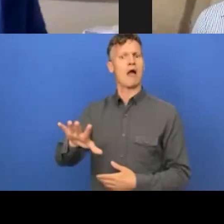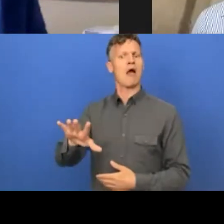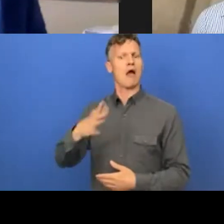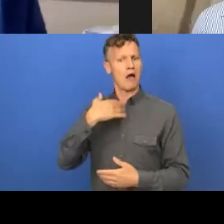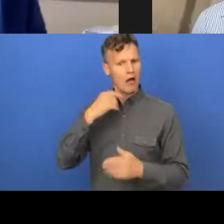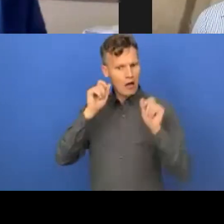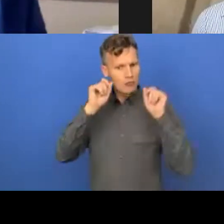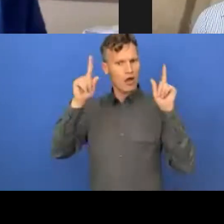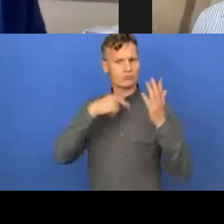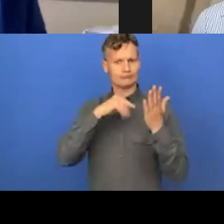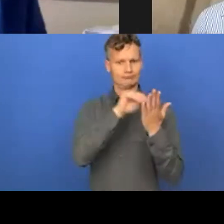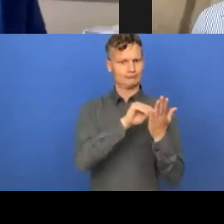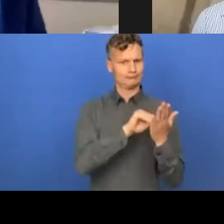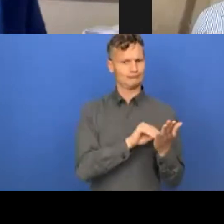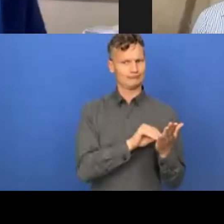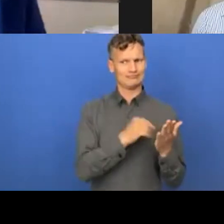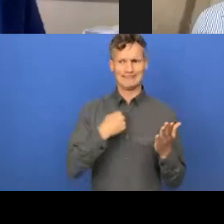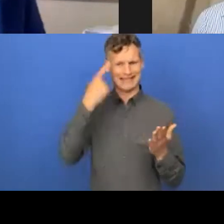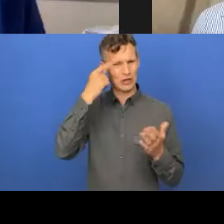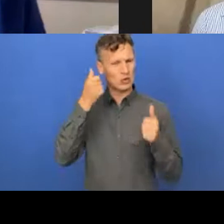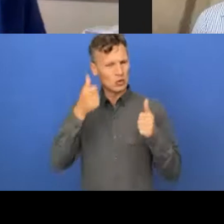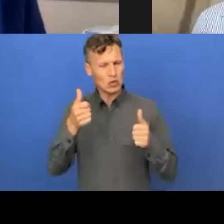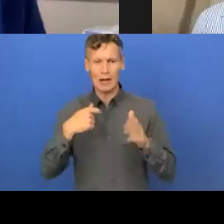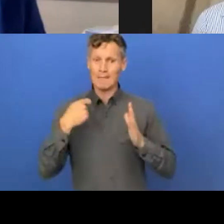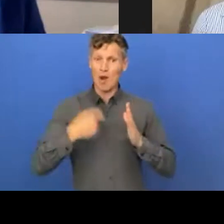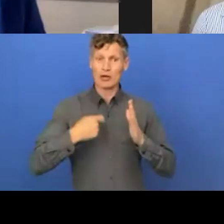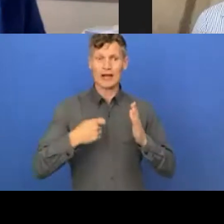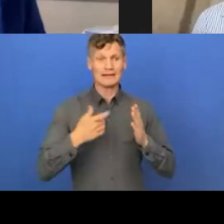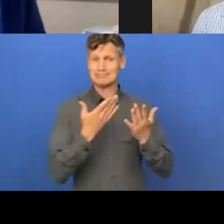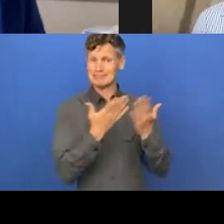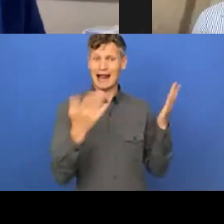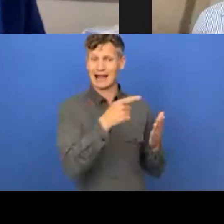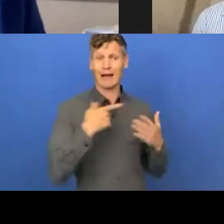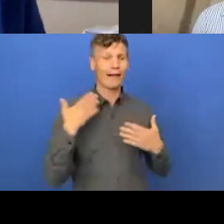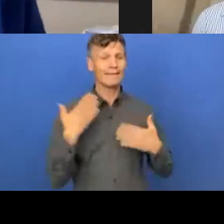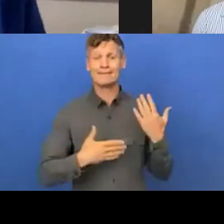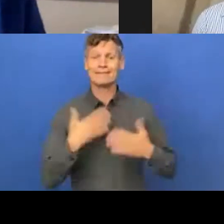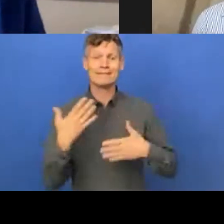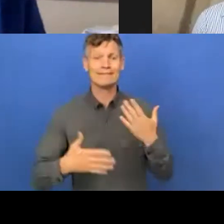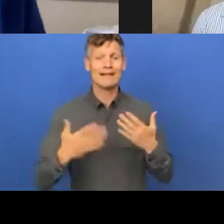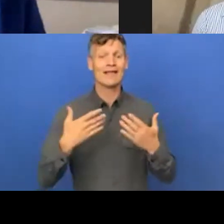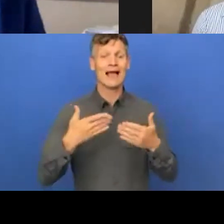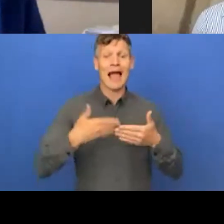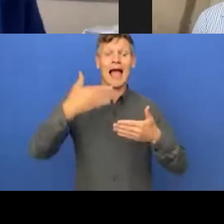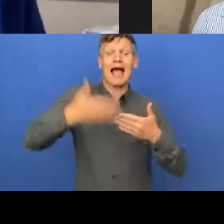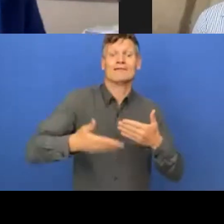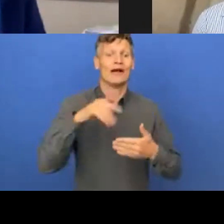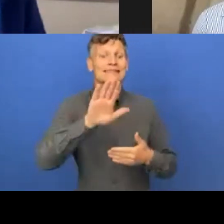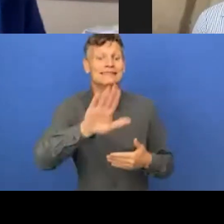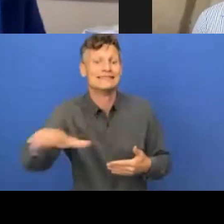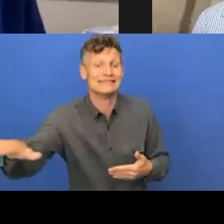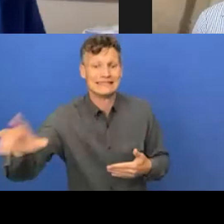new project and question those assumptions and ask whether the new participant groups have